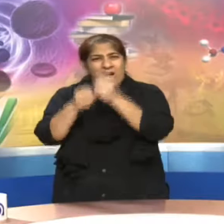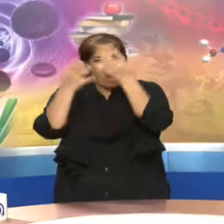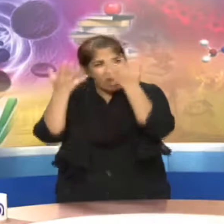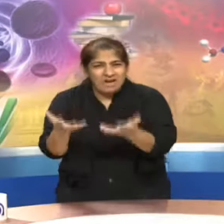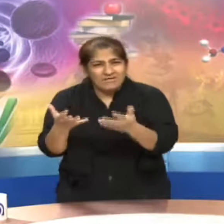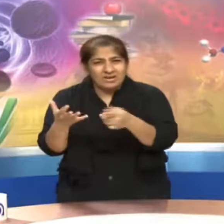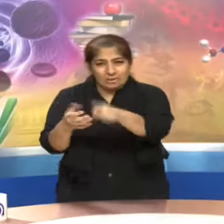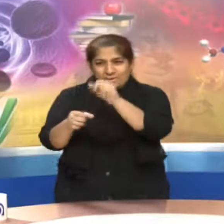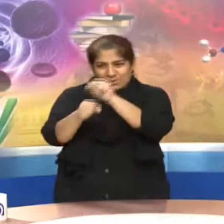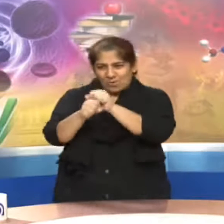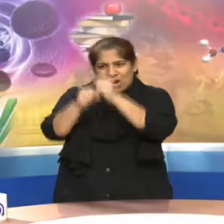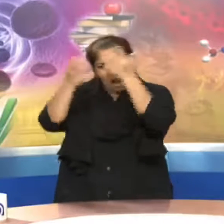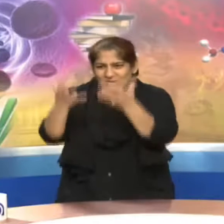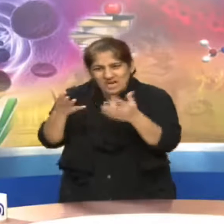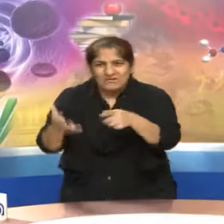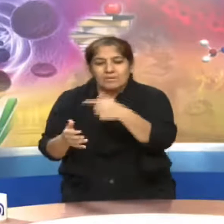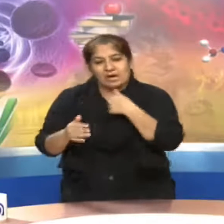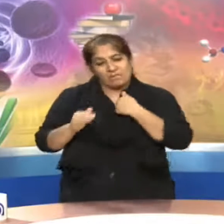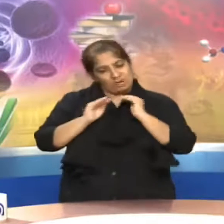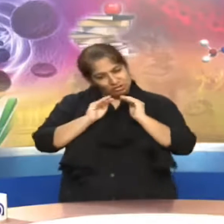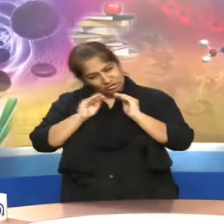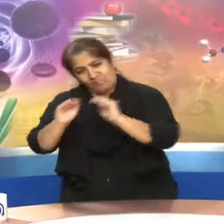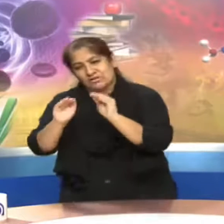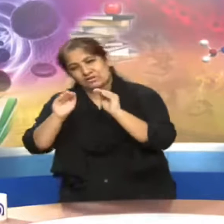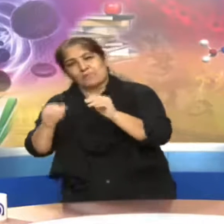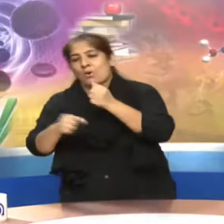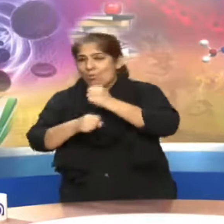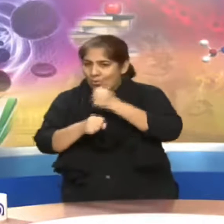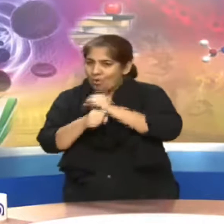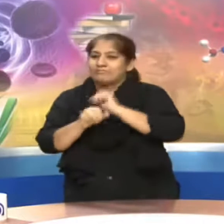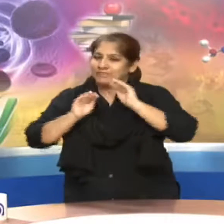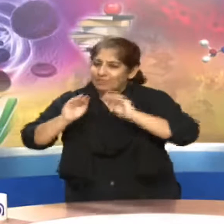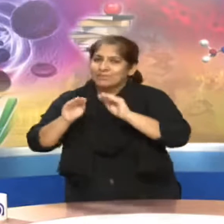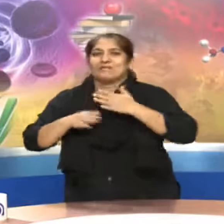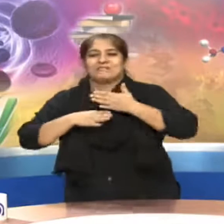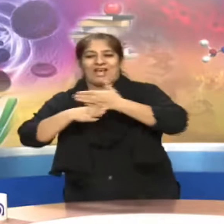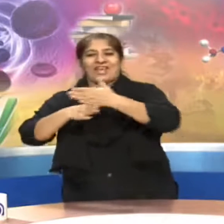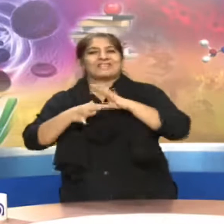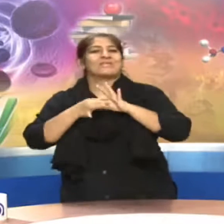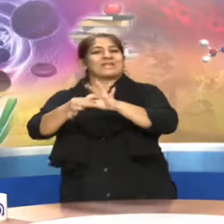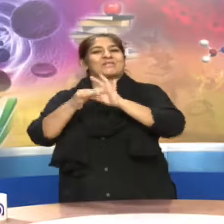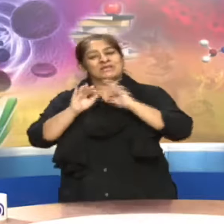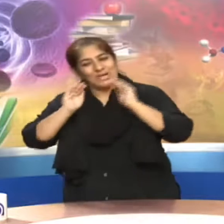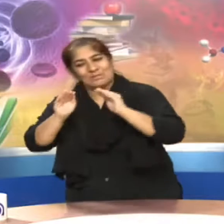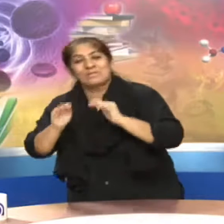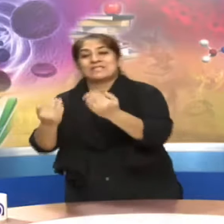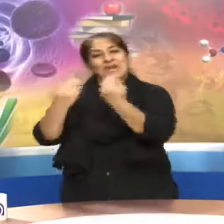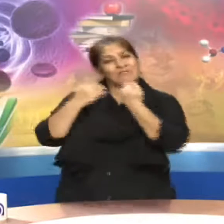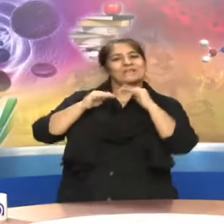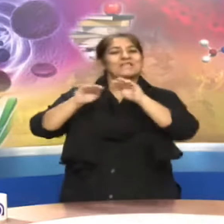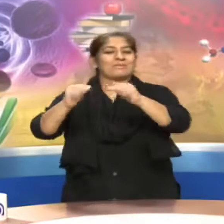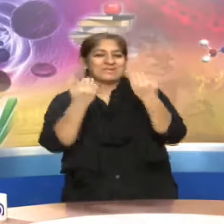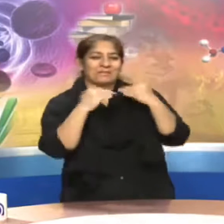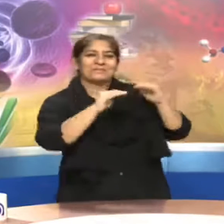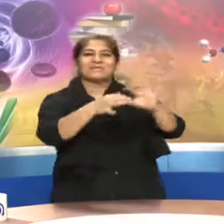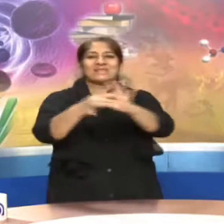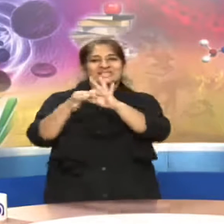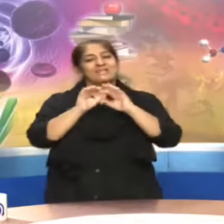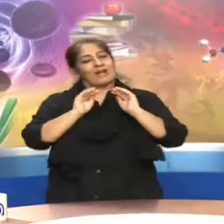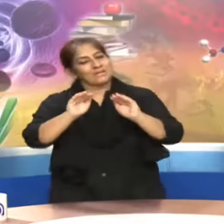are supporting others. If a person who is our colleague, we are supporting, he is supporting, and